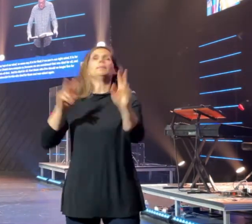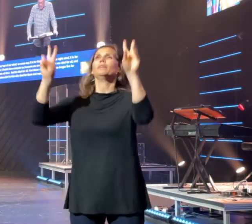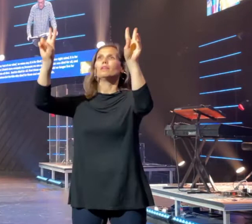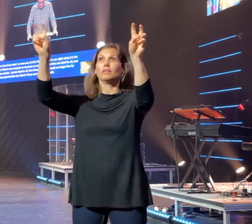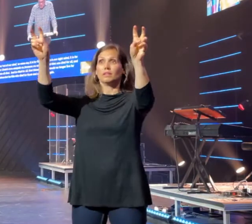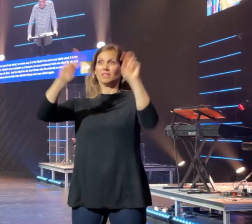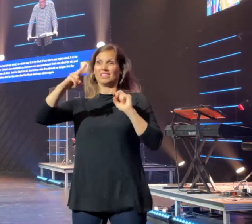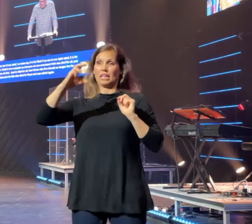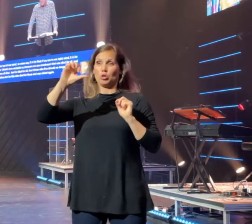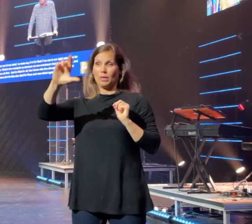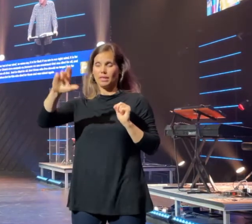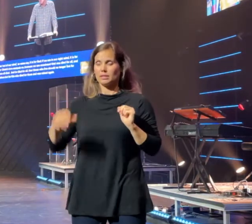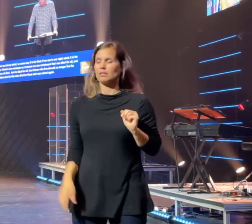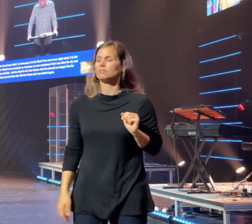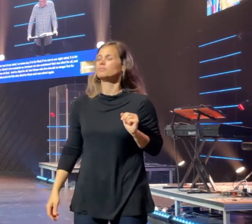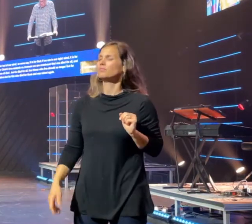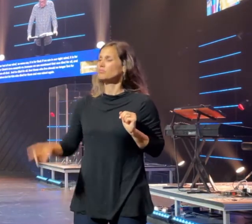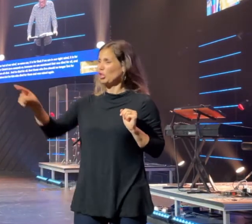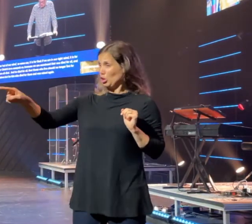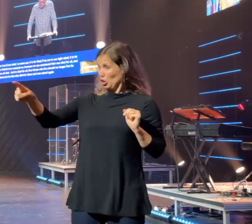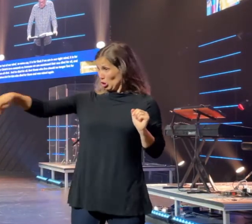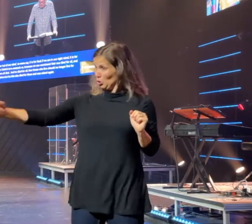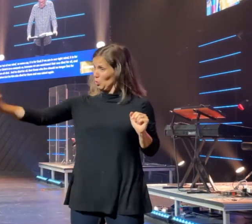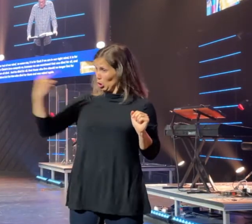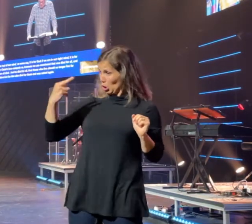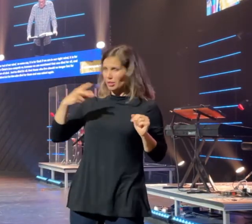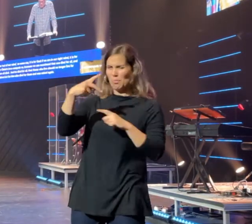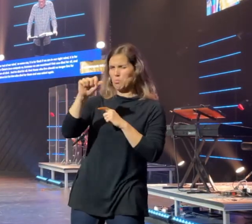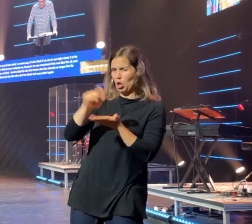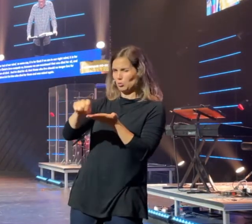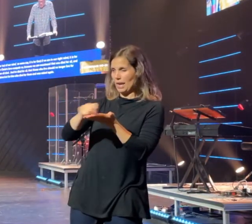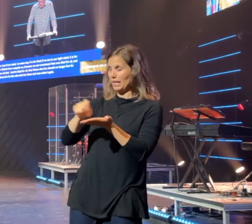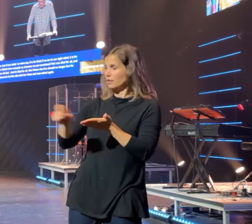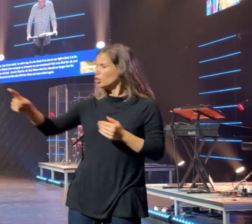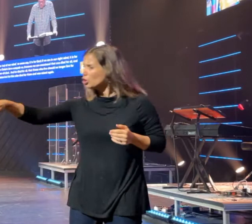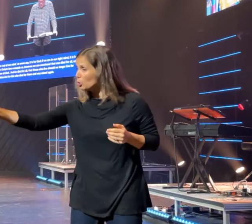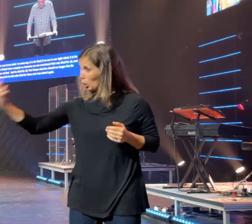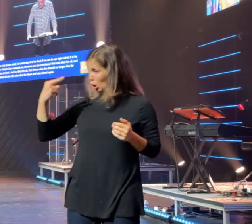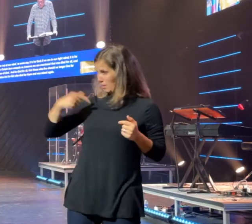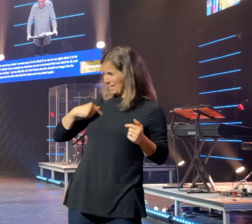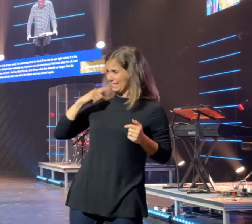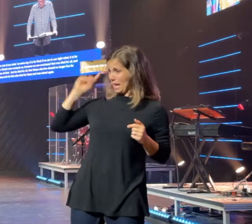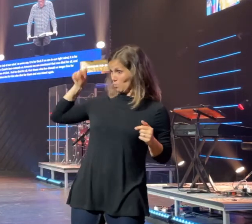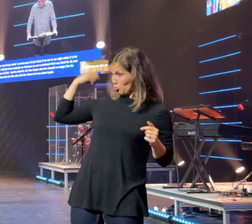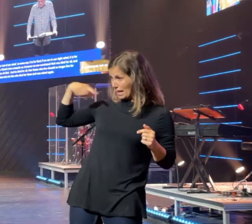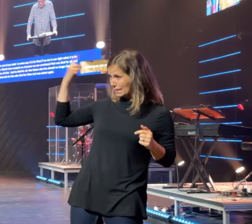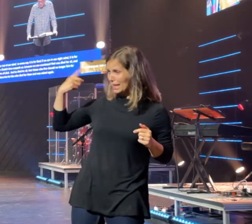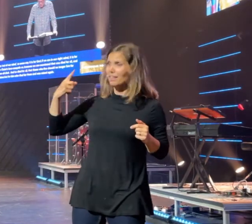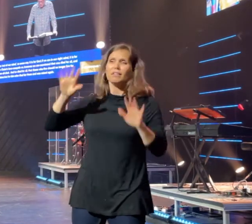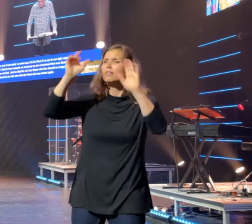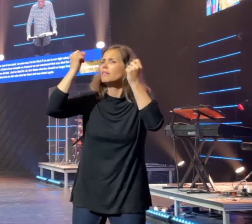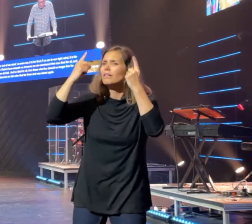If we are out of our mind, Apostle Paul speaking, as some say, it is for God. If we are in our right mind, it is for